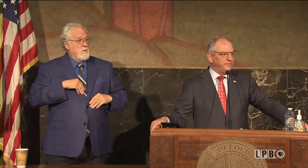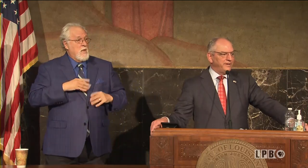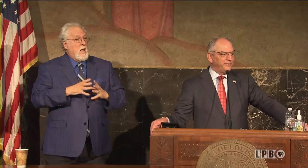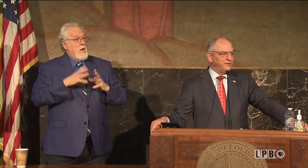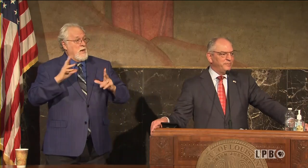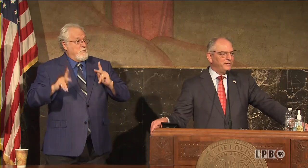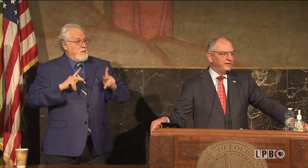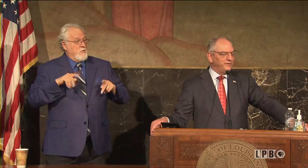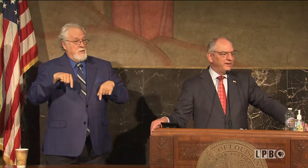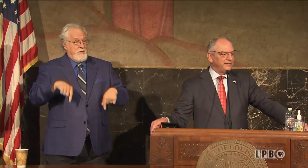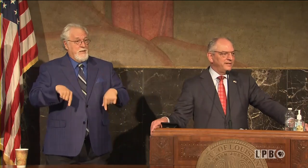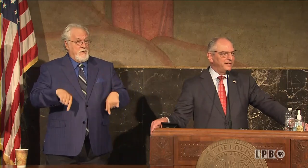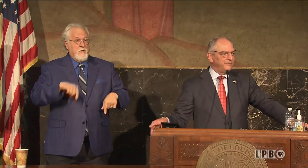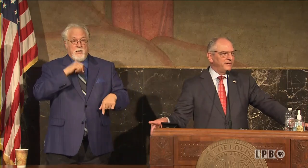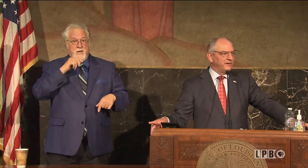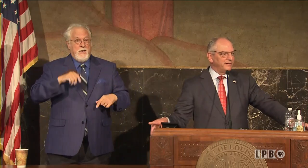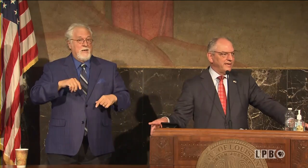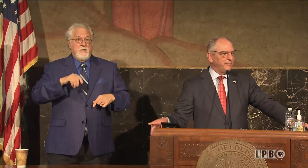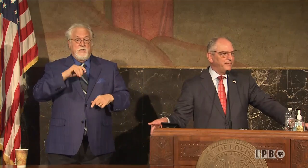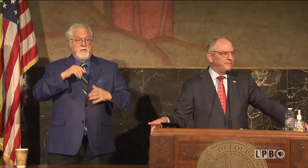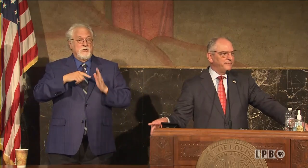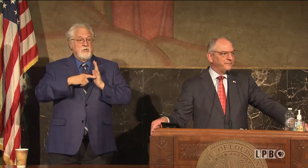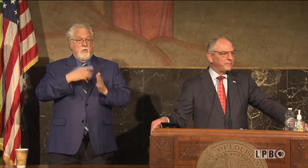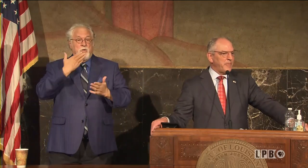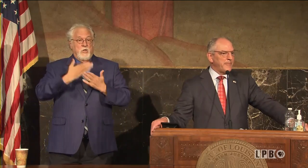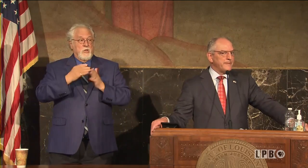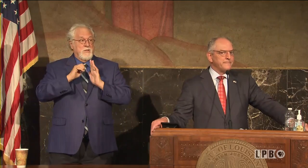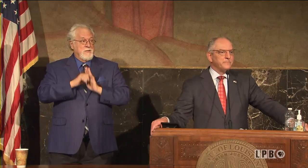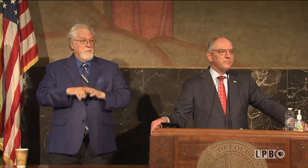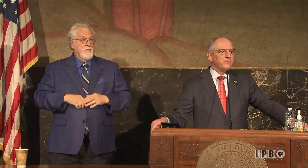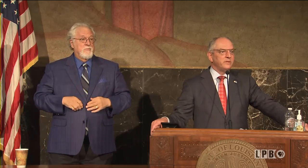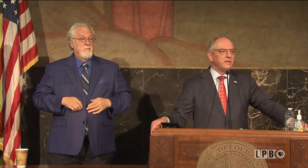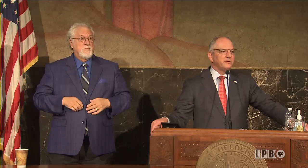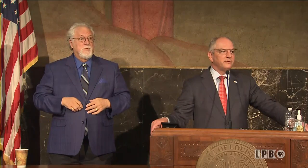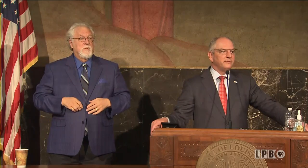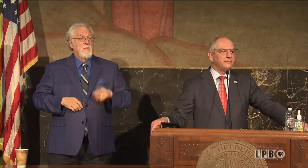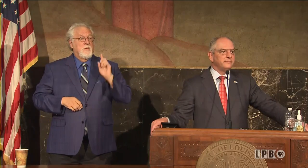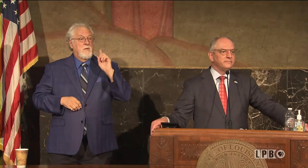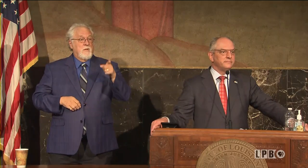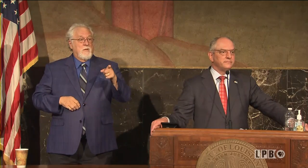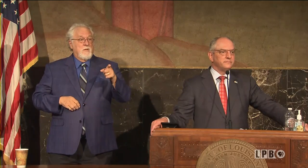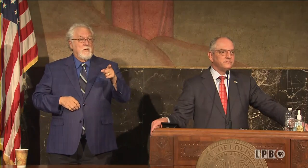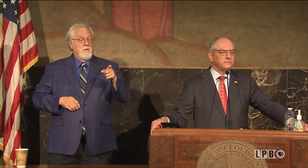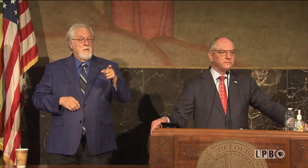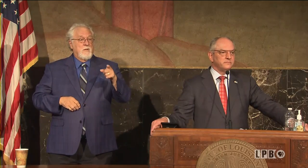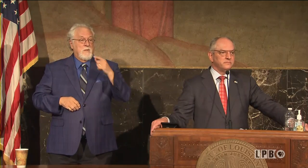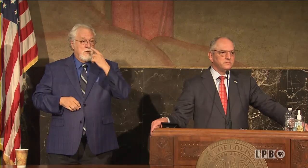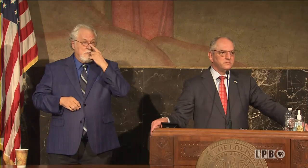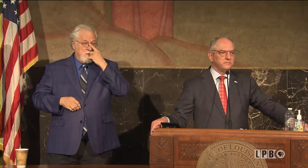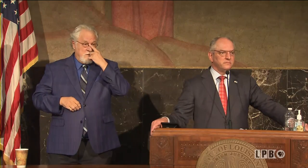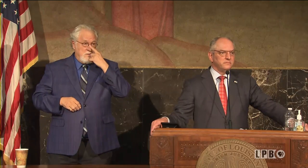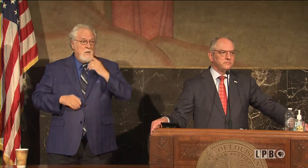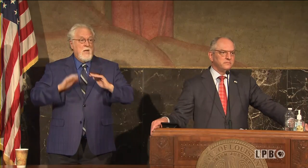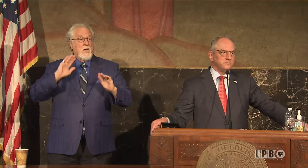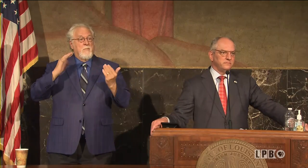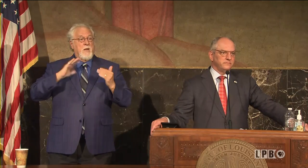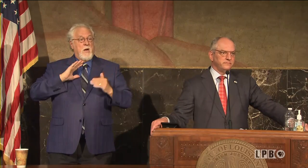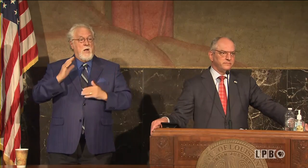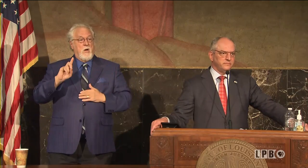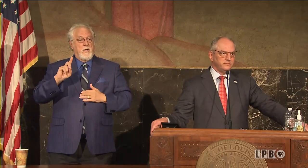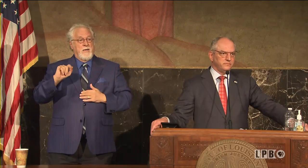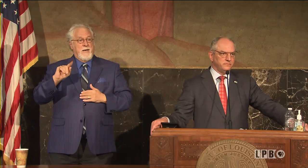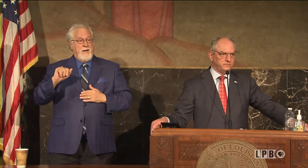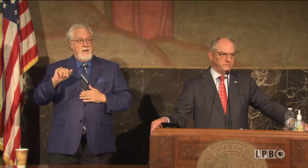lot of people here in this building who are not setting a very good example. Yes? Governor, if you compare our data to some of the